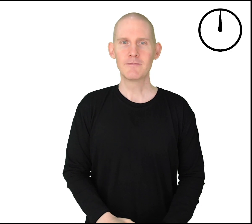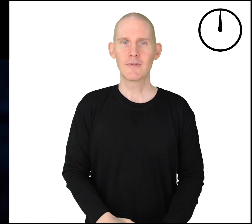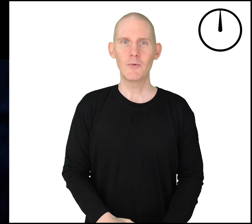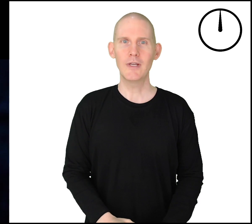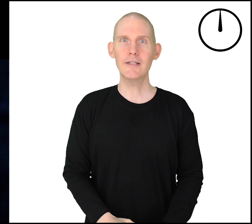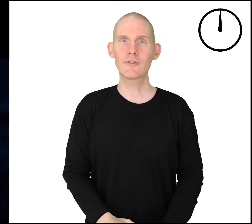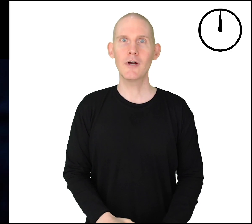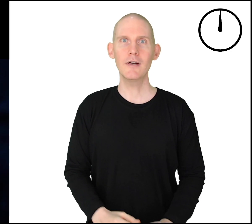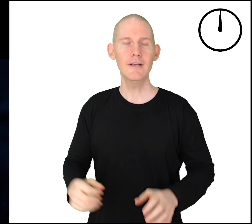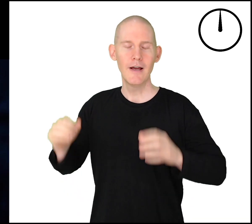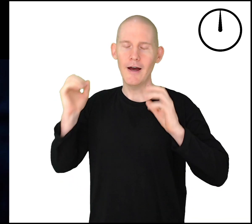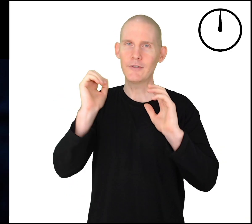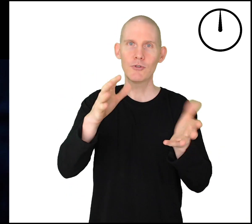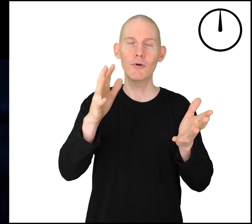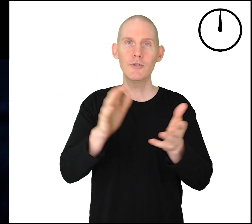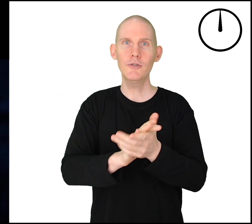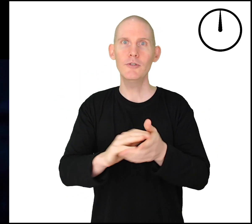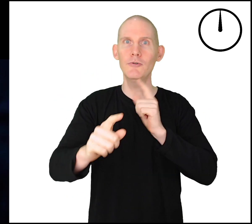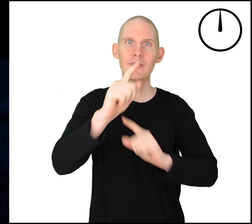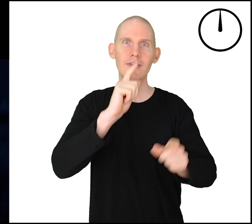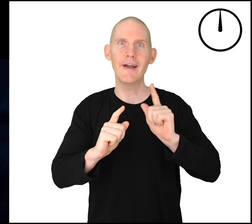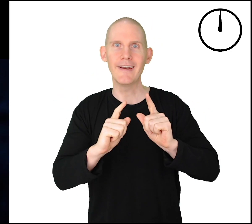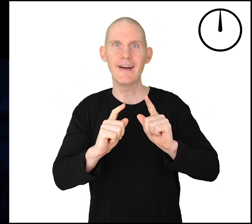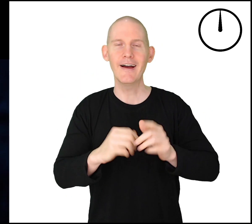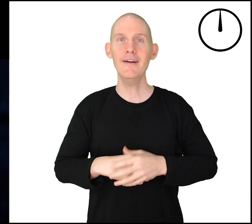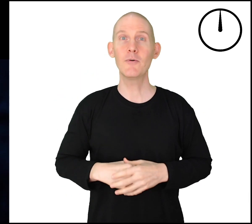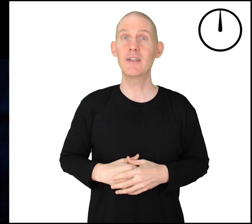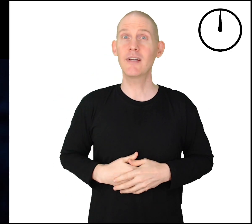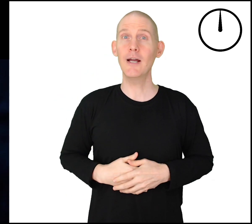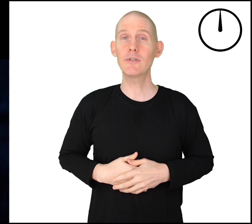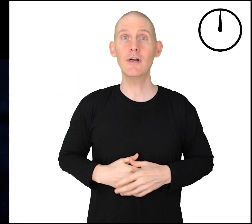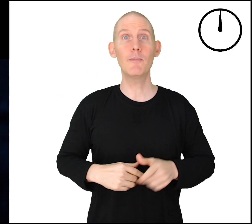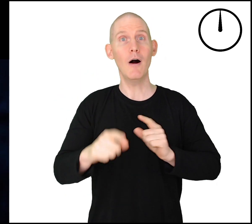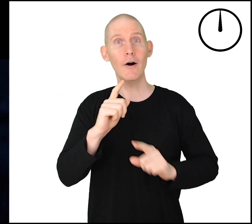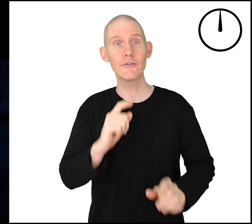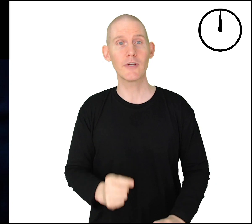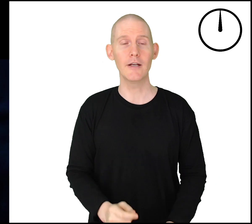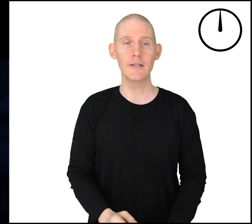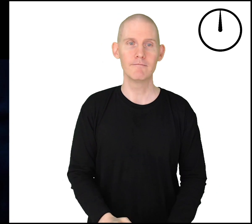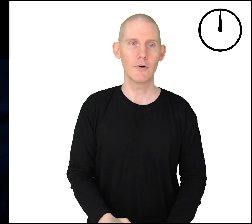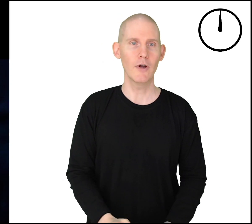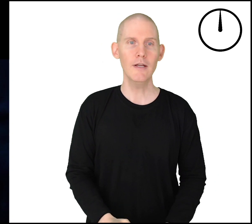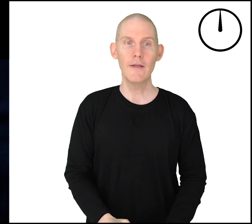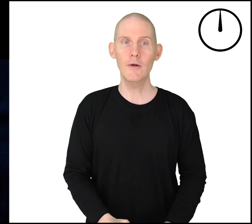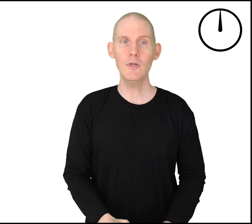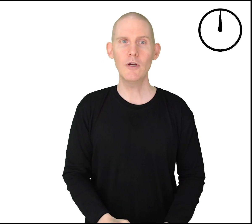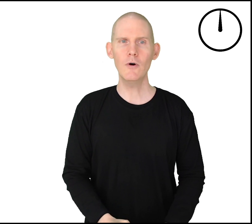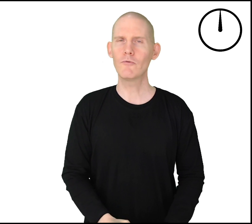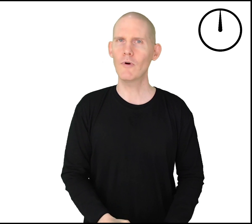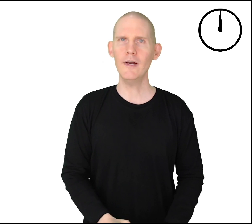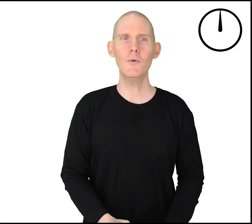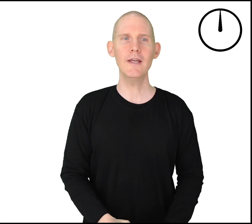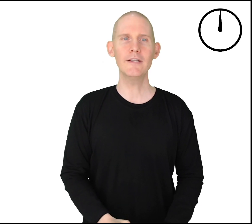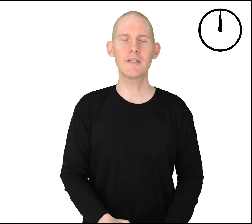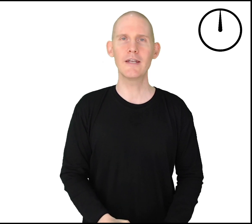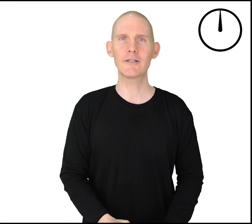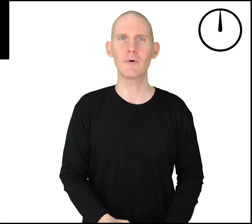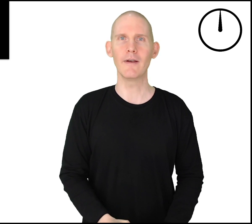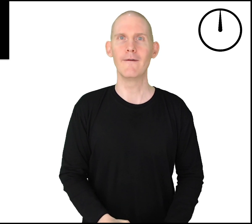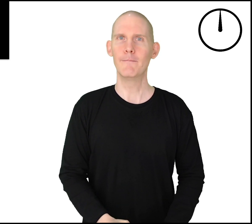We get started. I show it to you. You sign. When the timer's up, I'll sign it. All right, then we go right away into the next one.